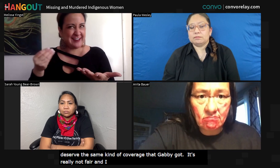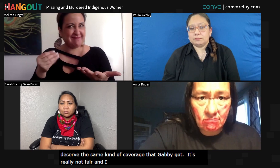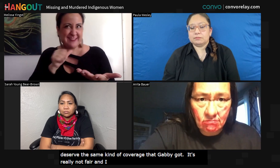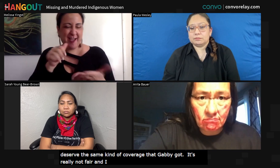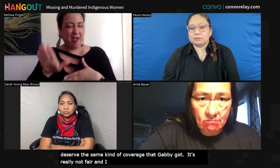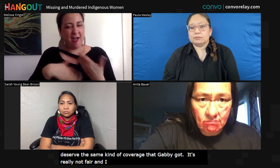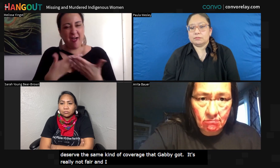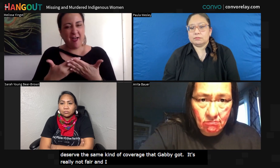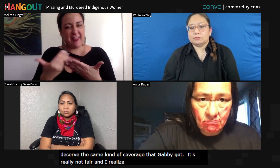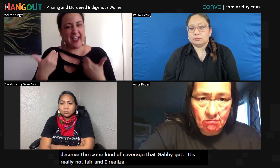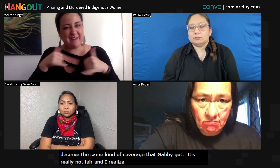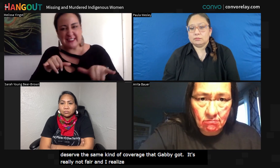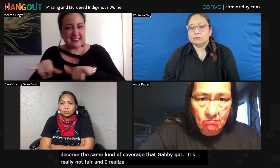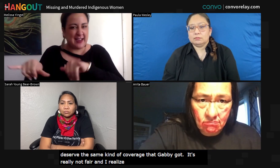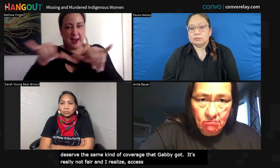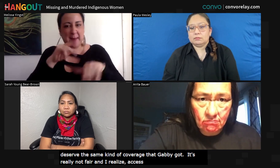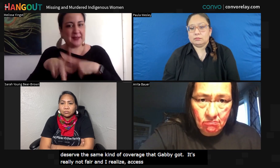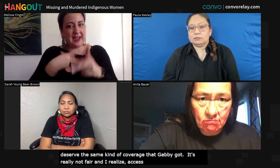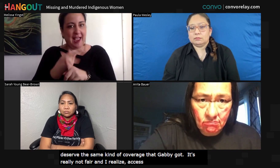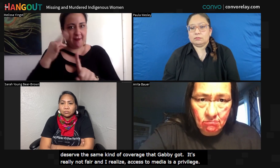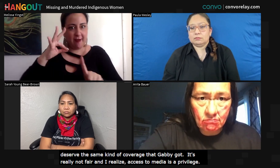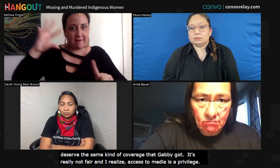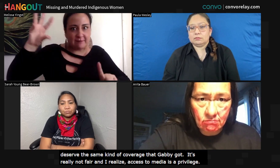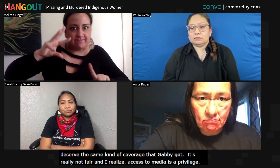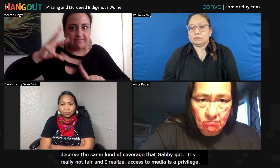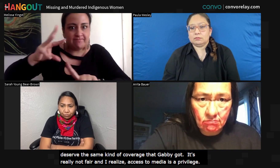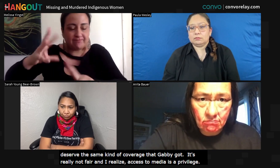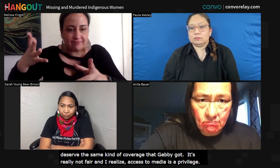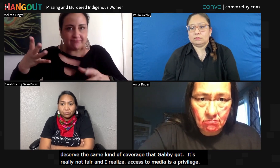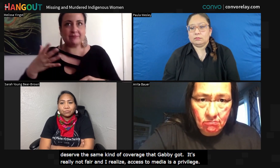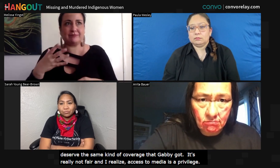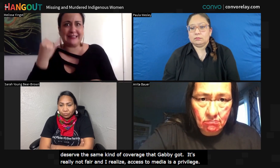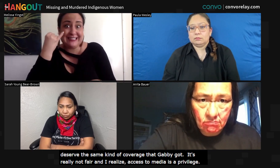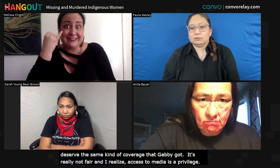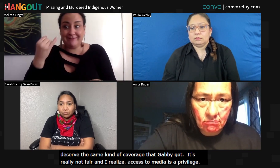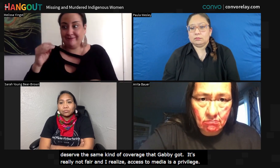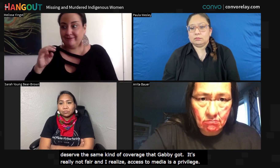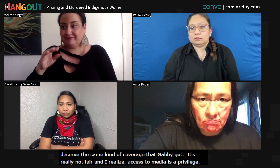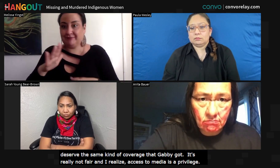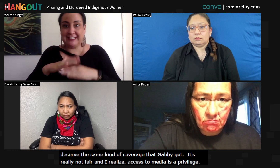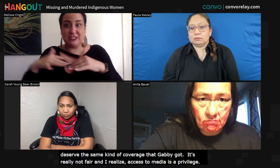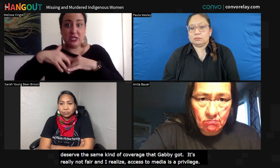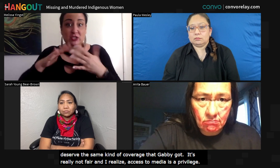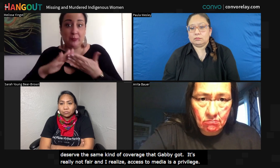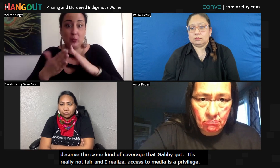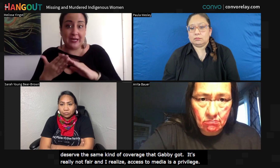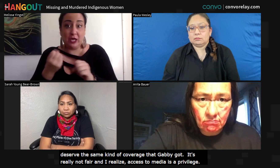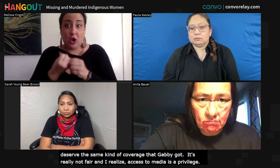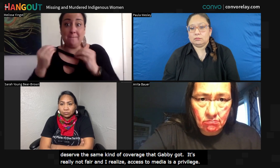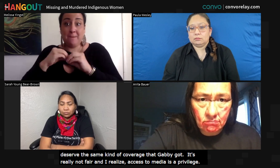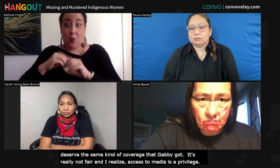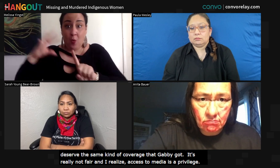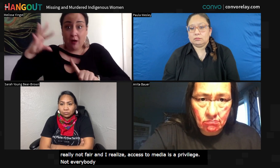a privilege. And not everybody has that same type of media, that same type of coverage. And if the